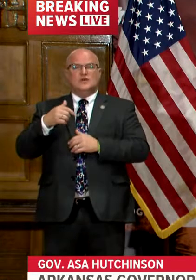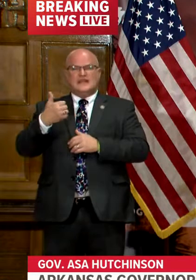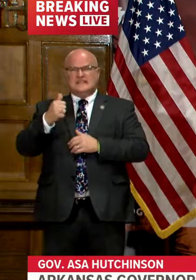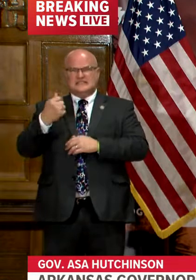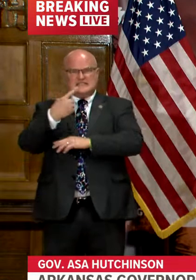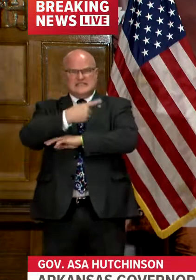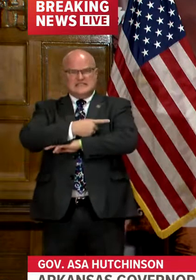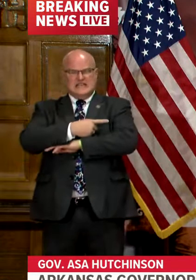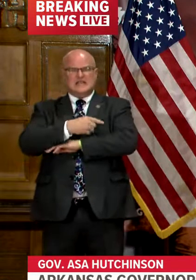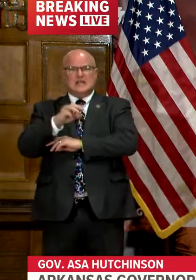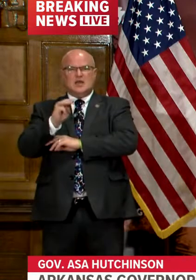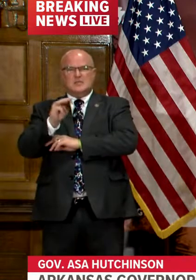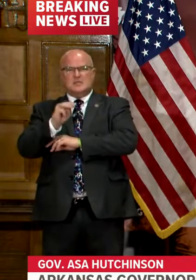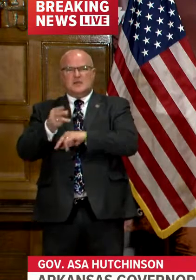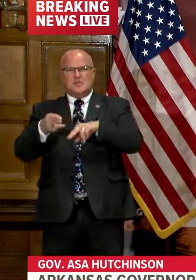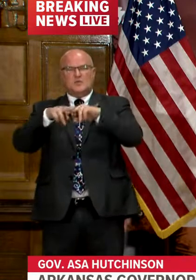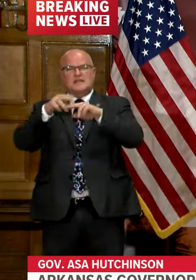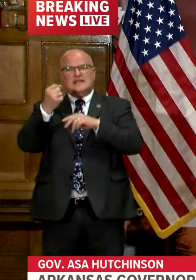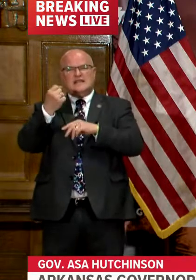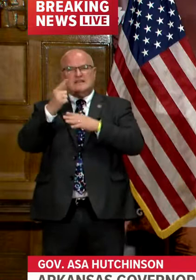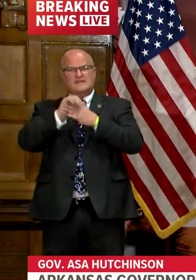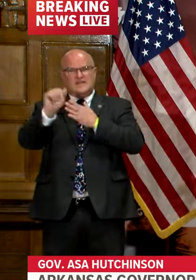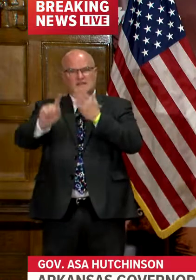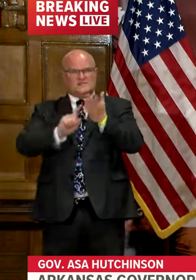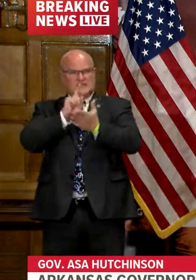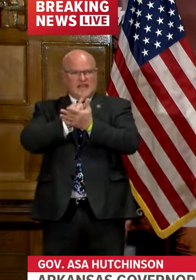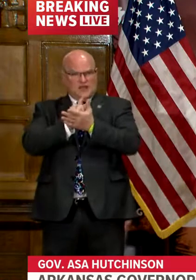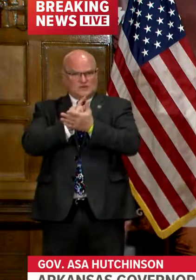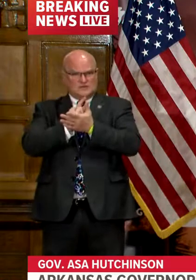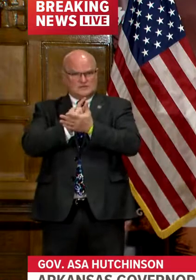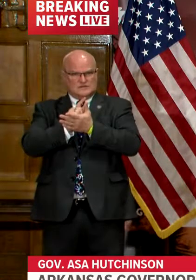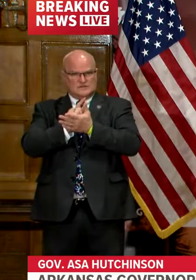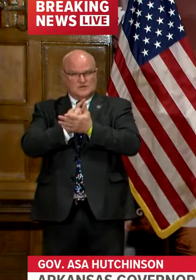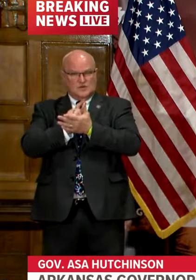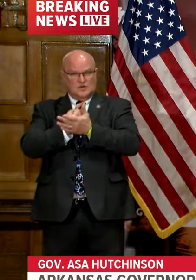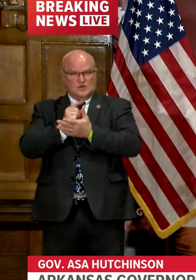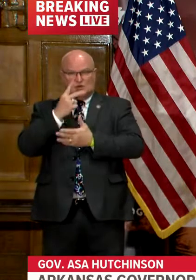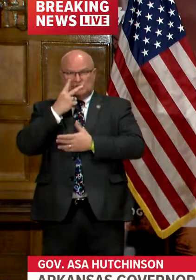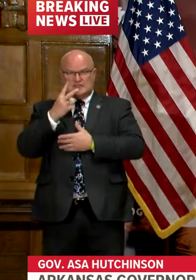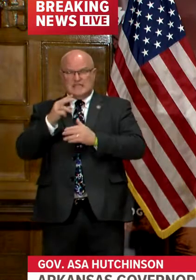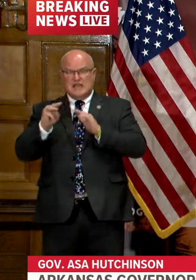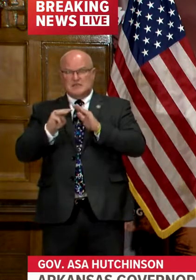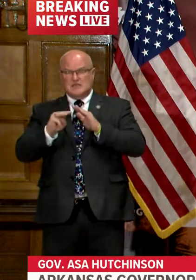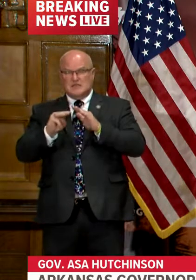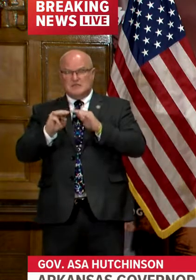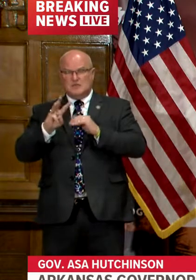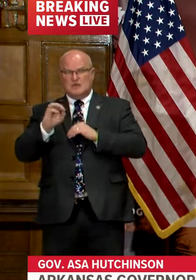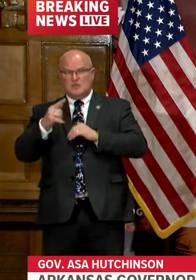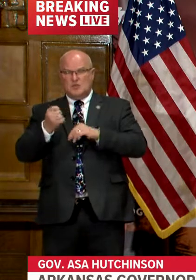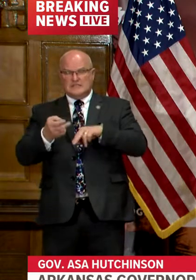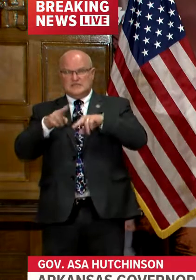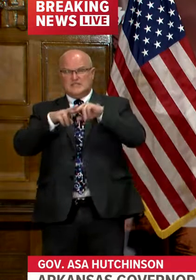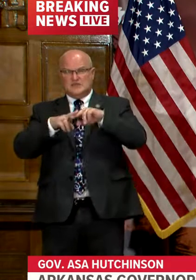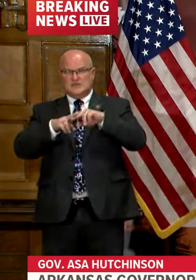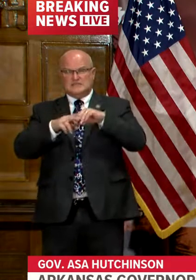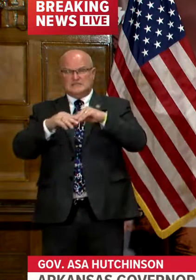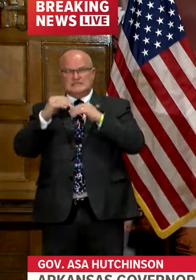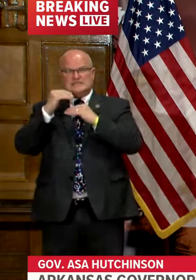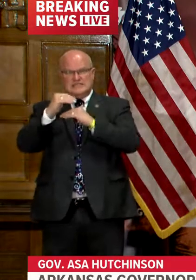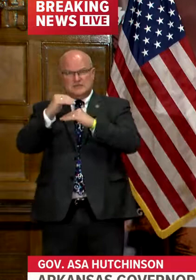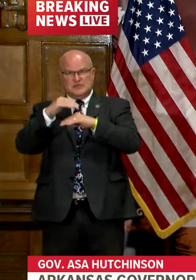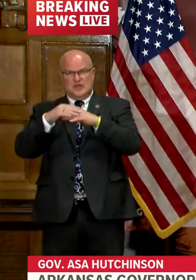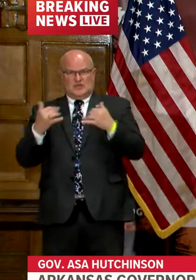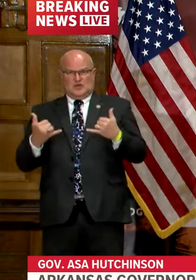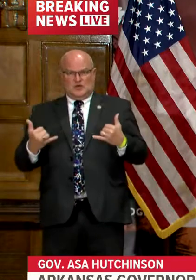state's minimum wage rises to $11 an hour. Will you seek a minimum wage increase moratorium due to the